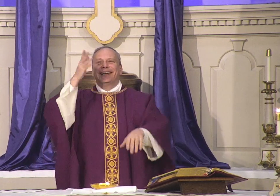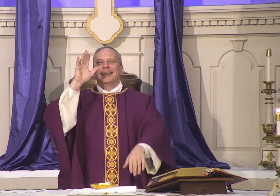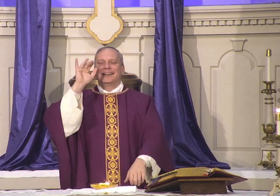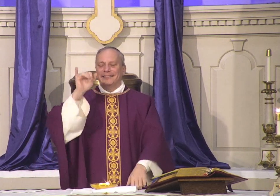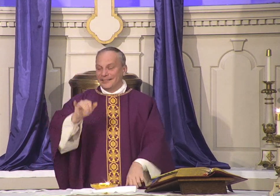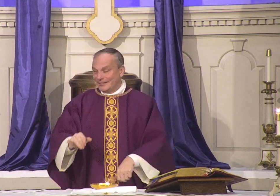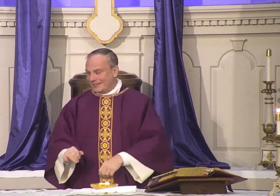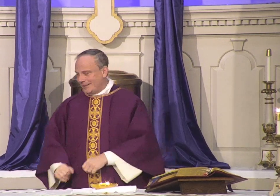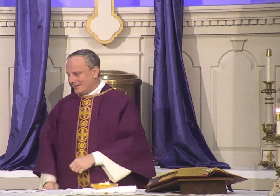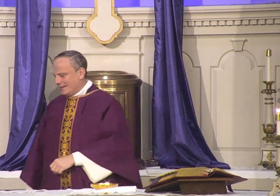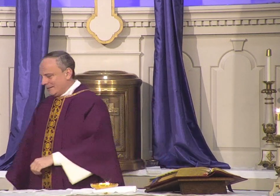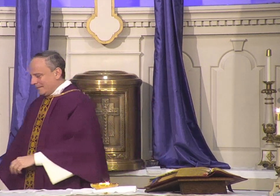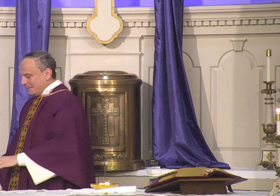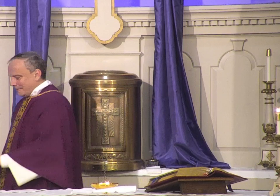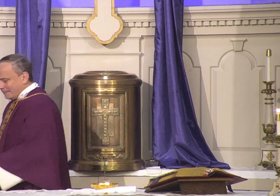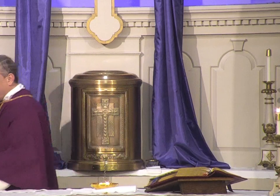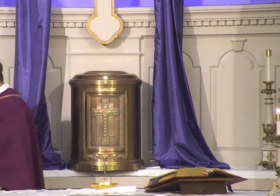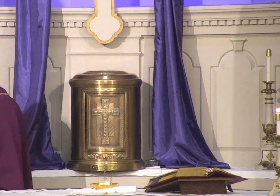God forever.